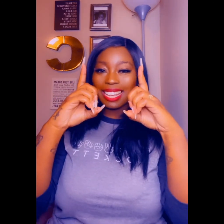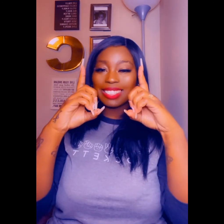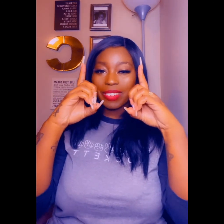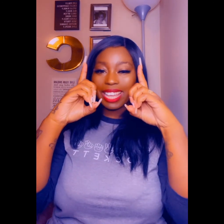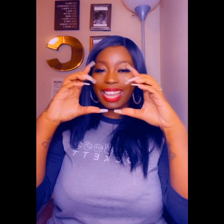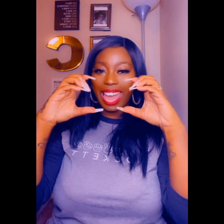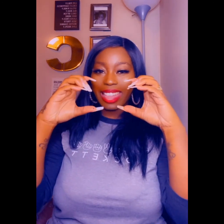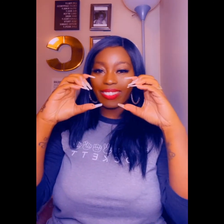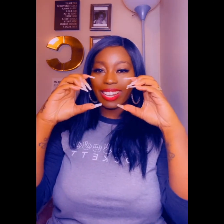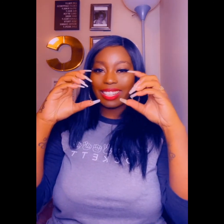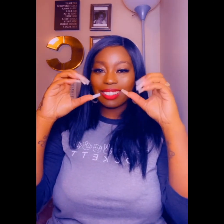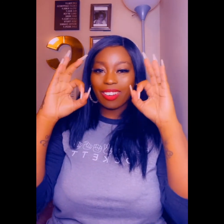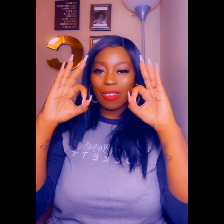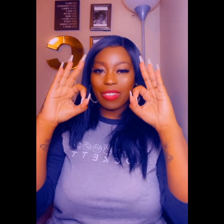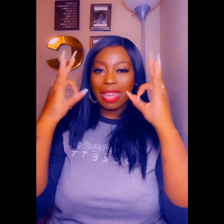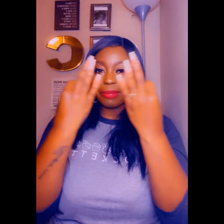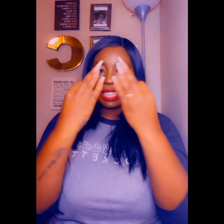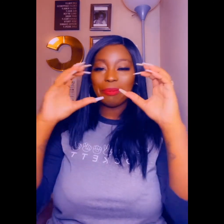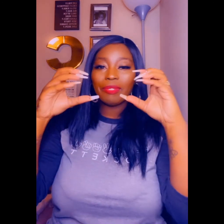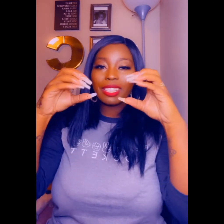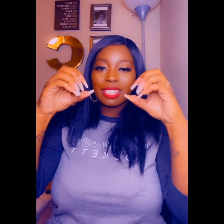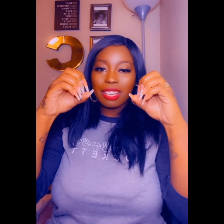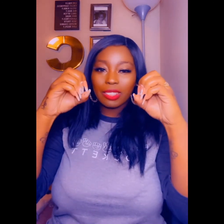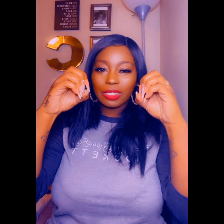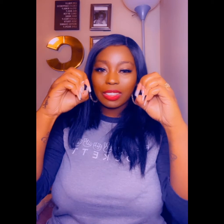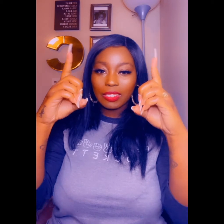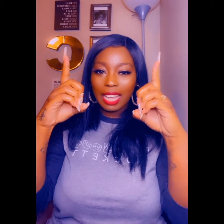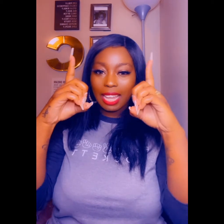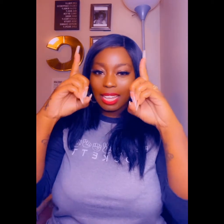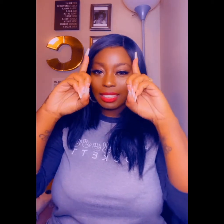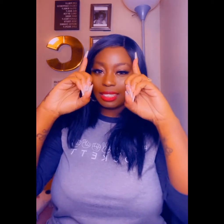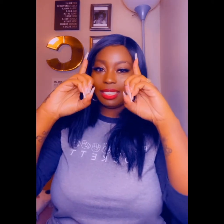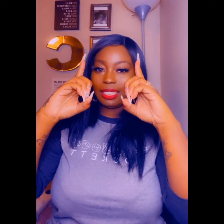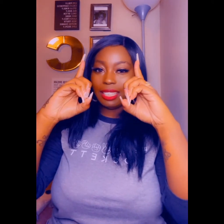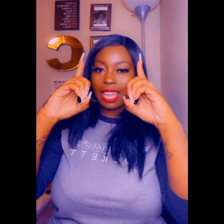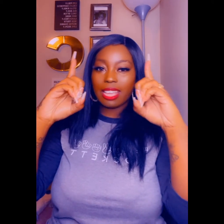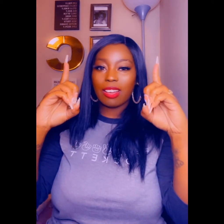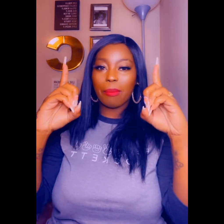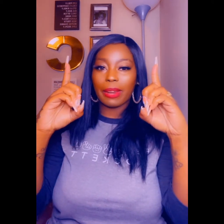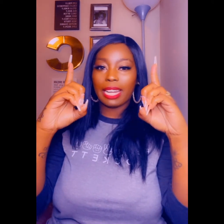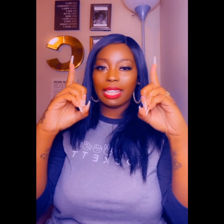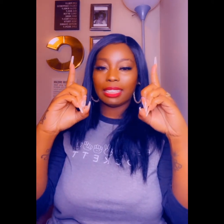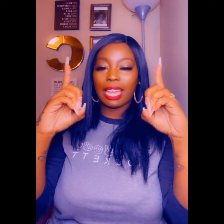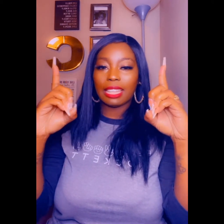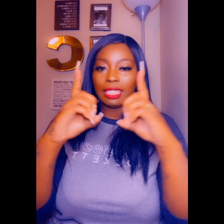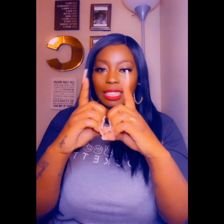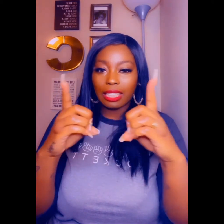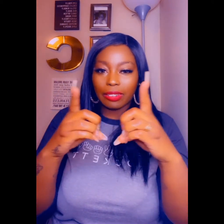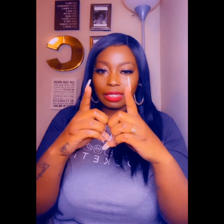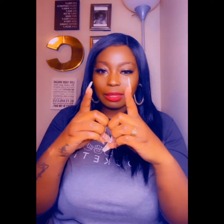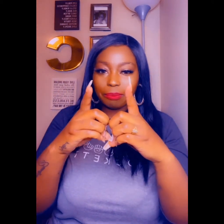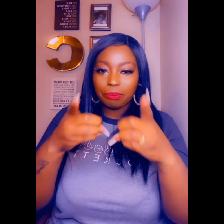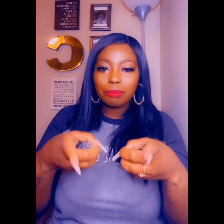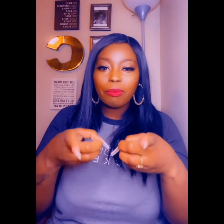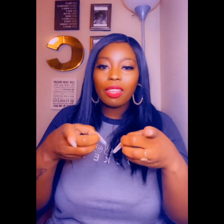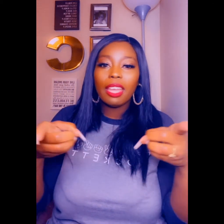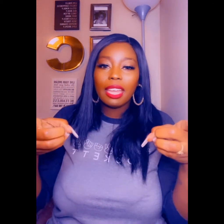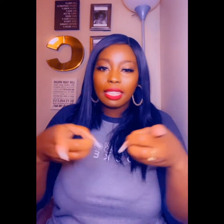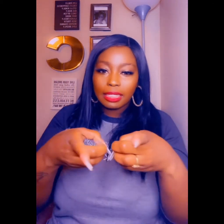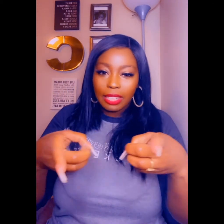we did gathering or family. You're going to do 2 Ds and you're going to bring it in together. Desserts.